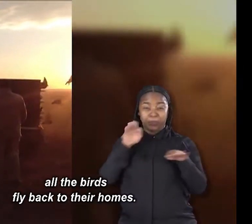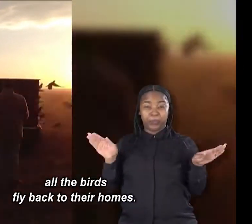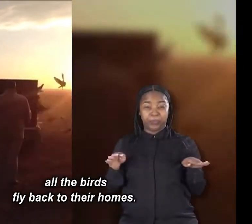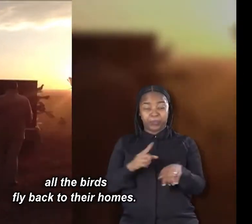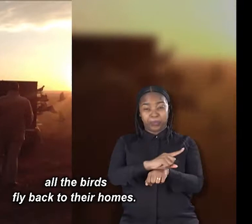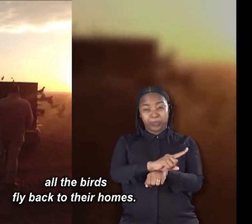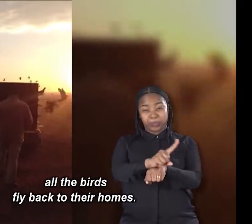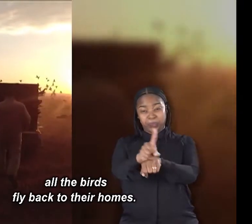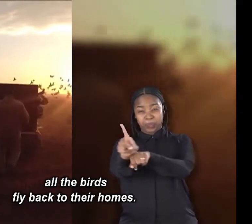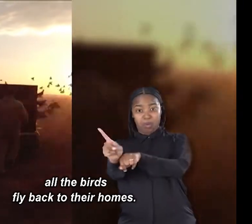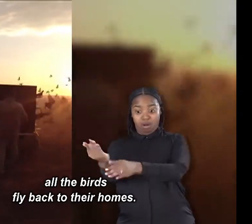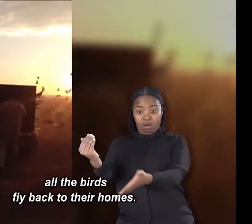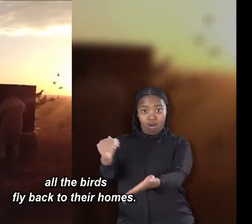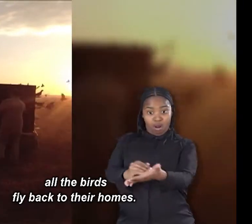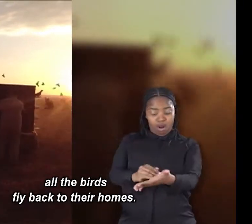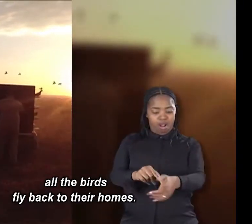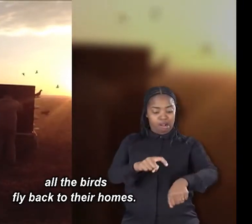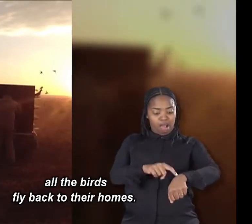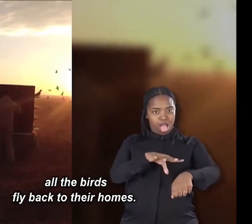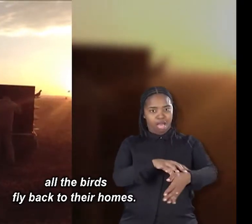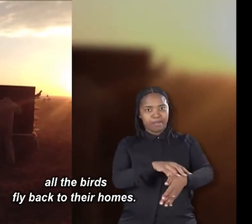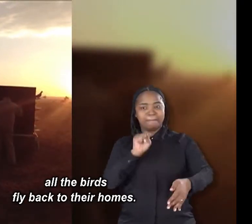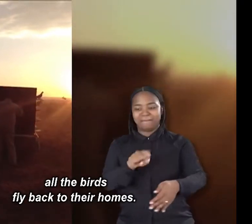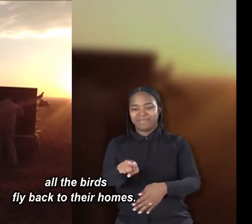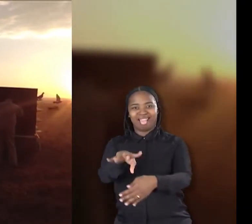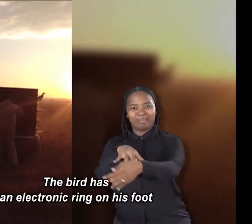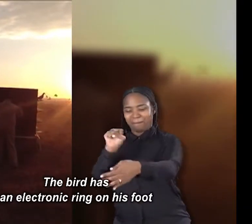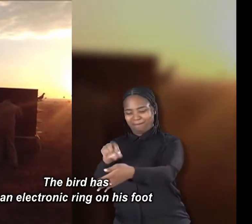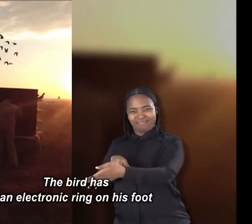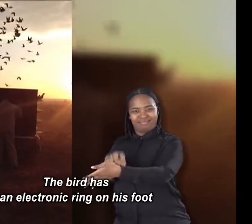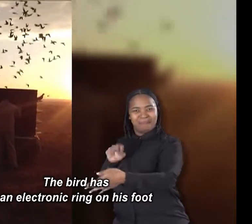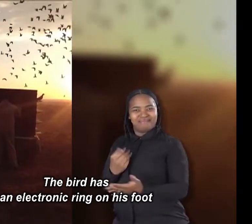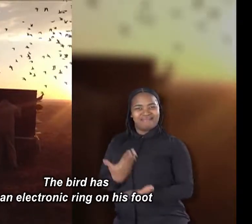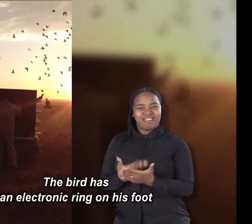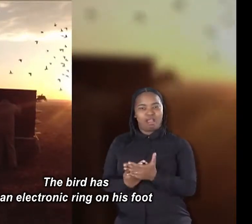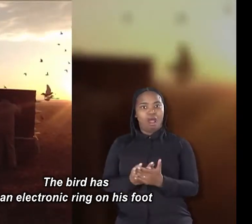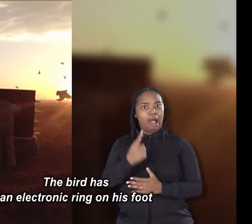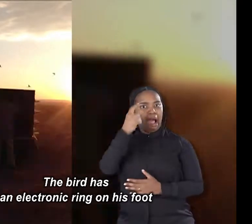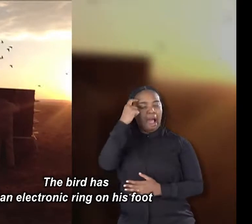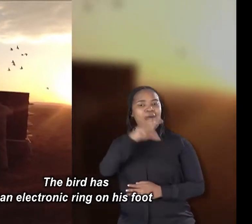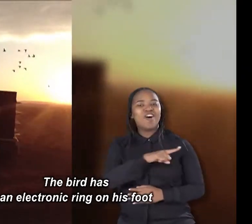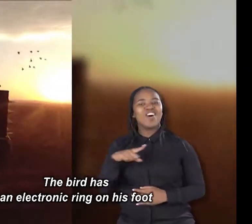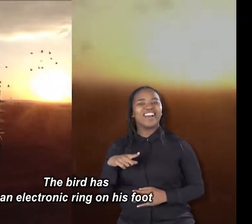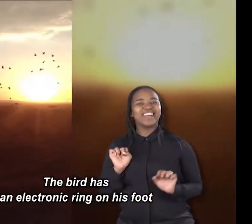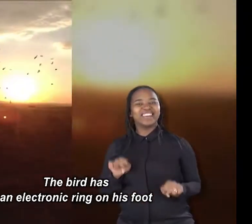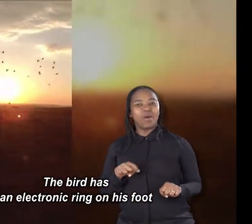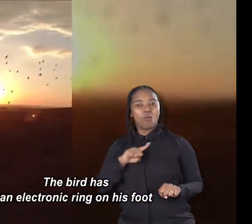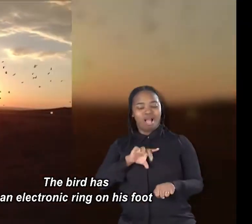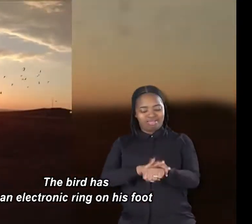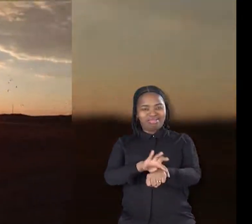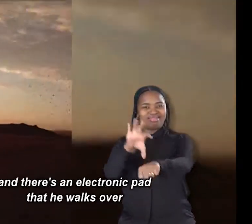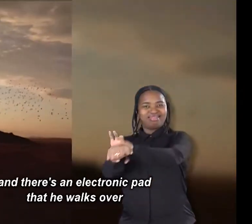back. My bird to my house, your bird to your house, and his bird to his house. When the bird arrives, he has an electronic